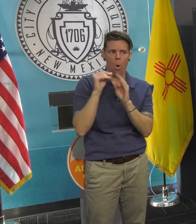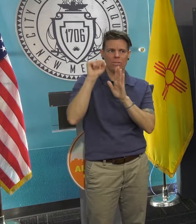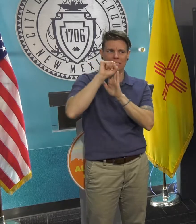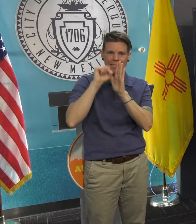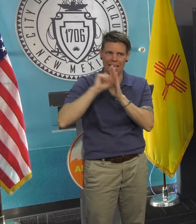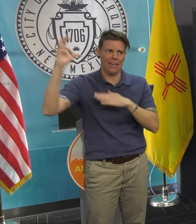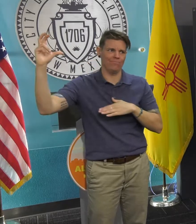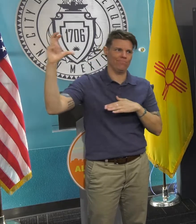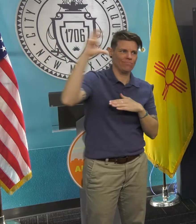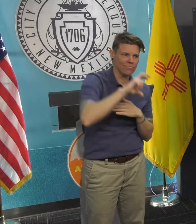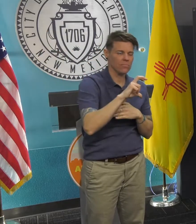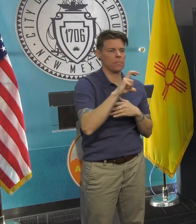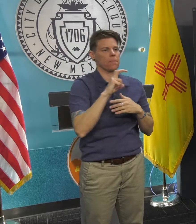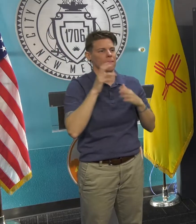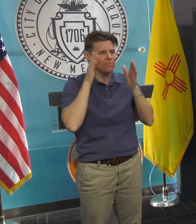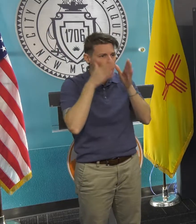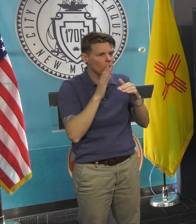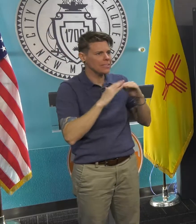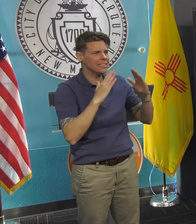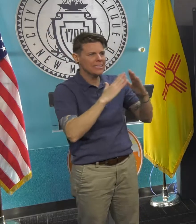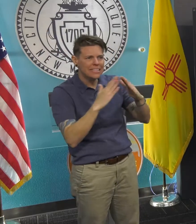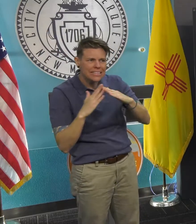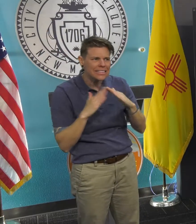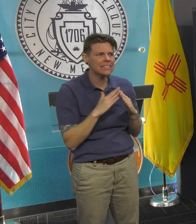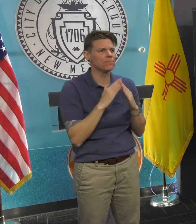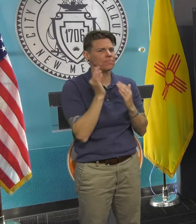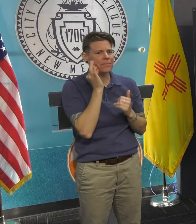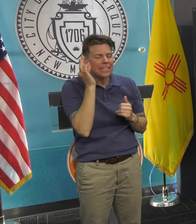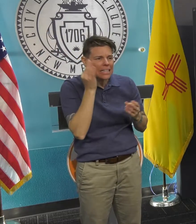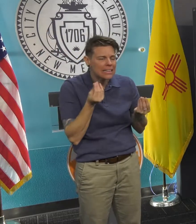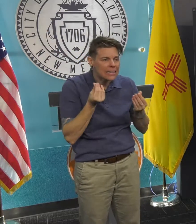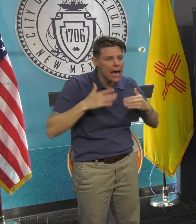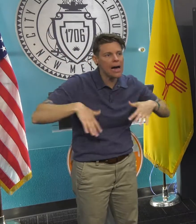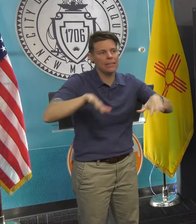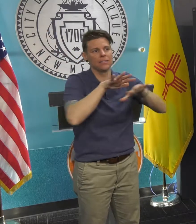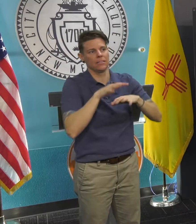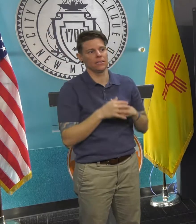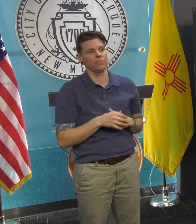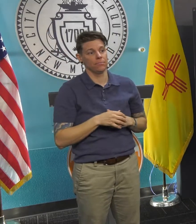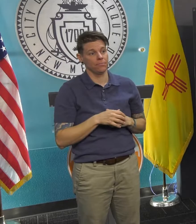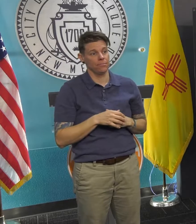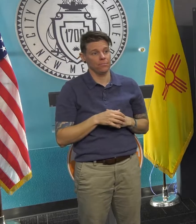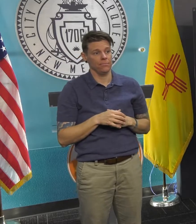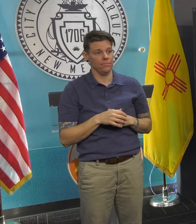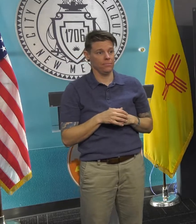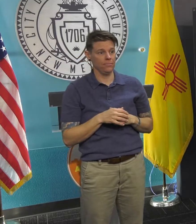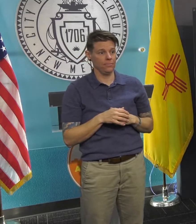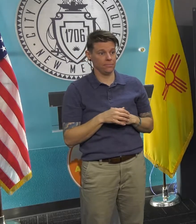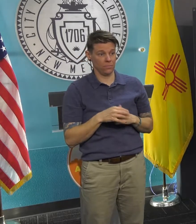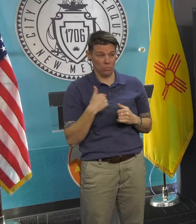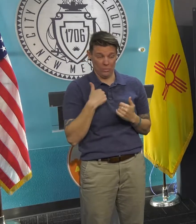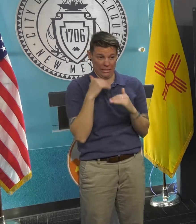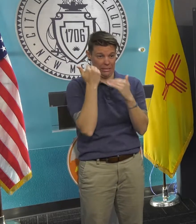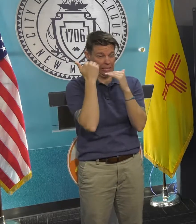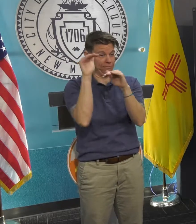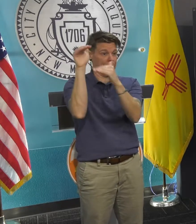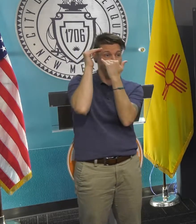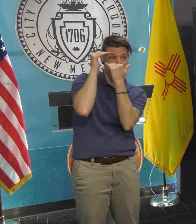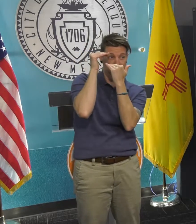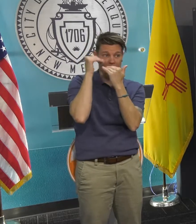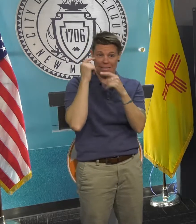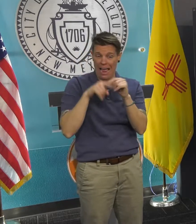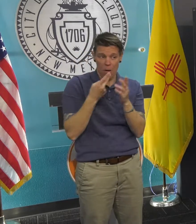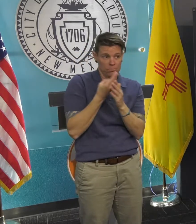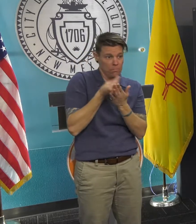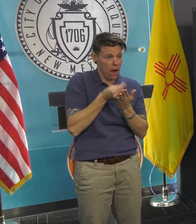size. Remove restrictions to use emergency funding so that local governments can use it to make up for lost revenue, which I